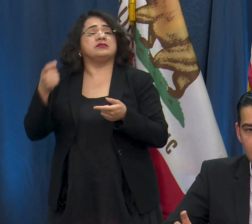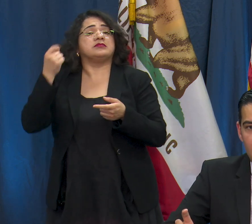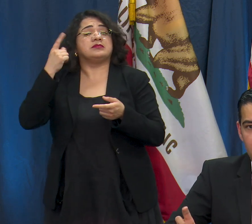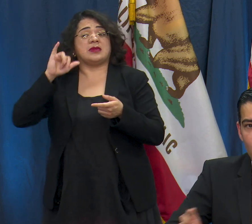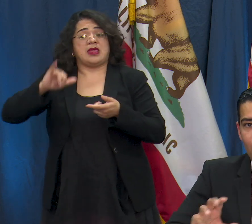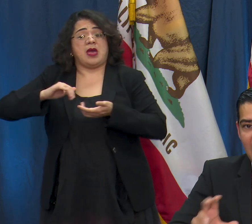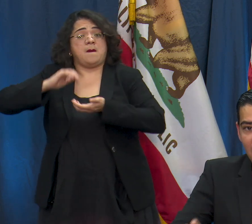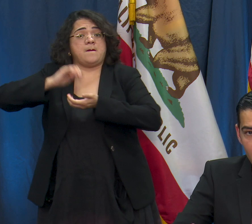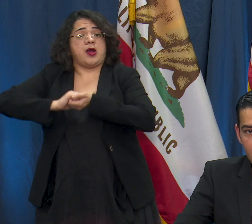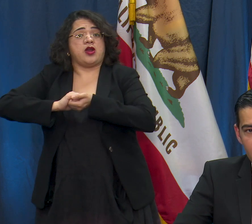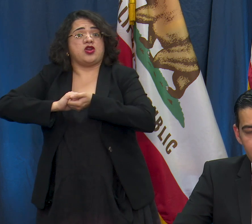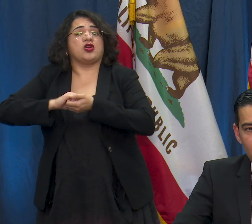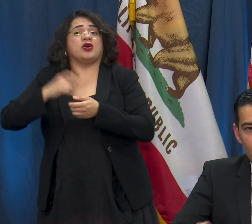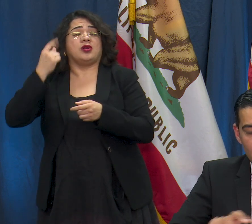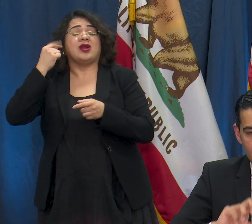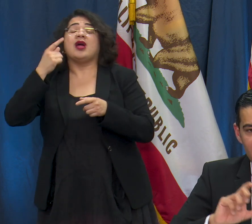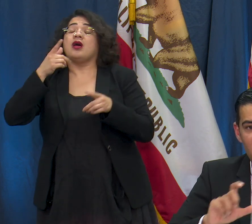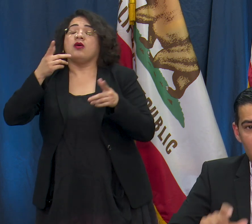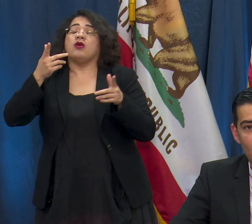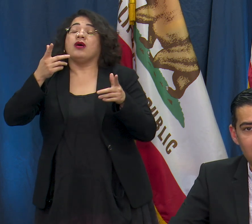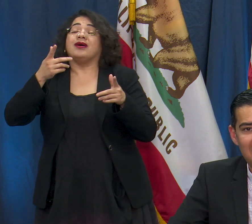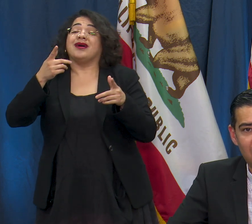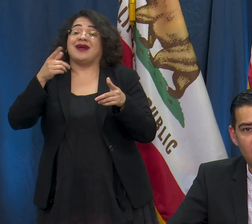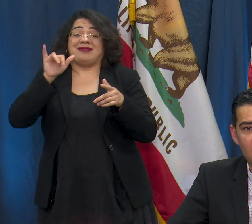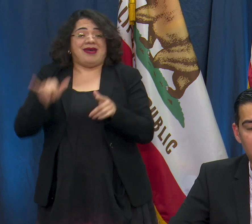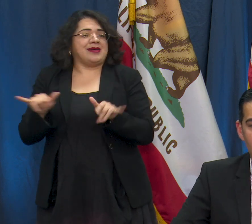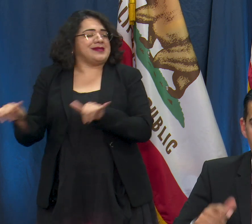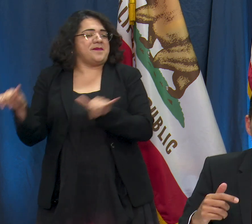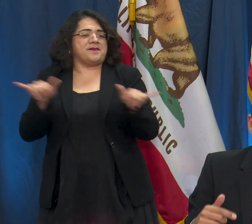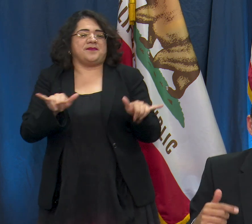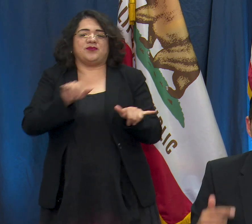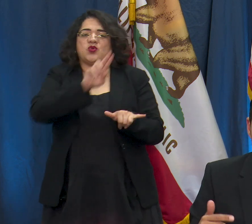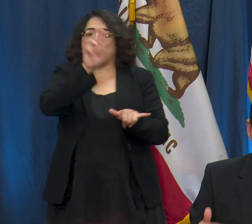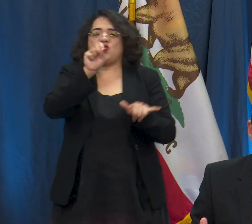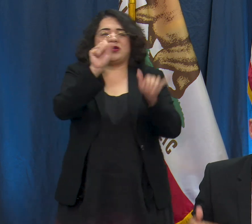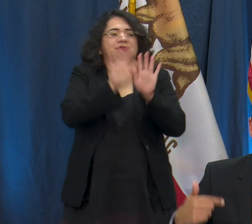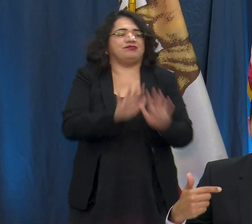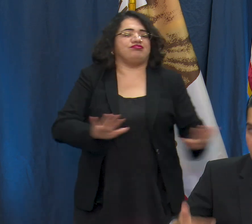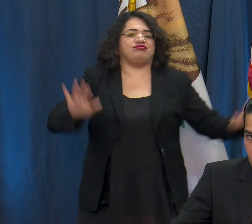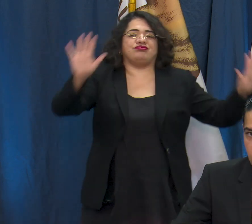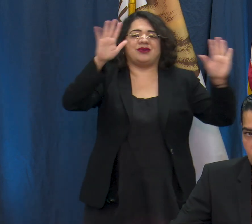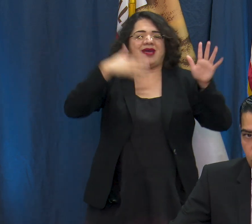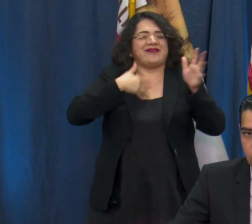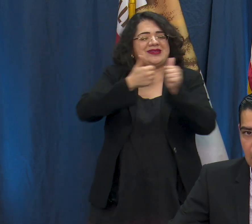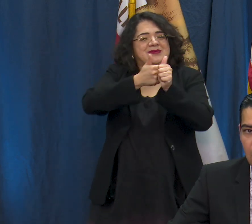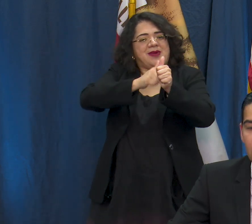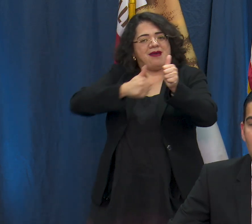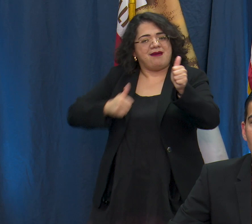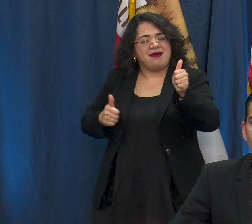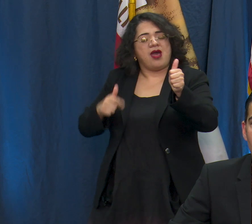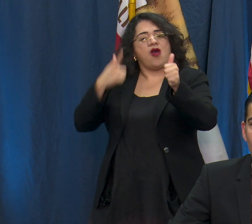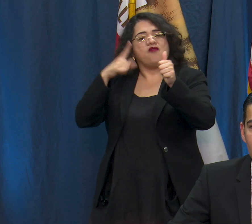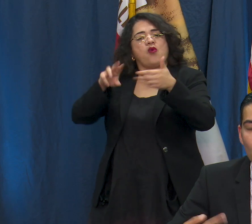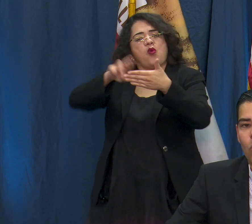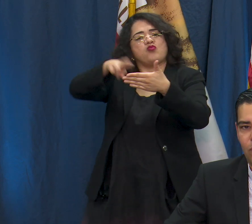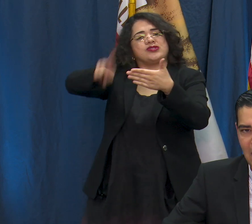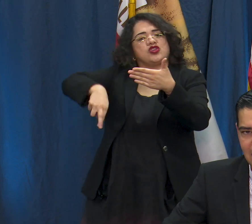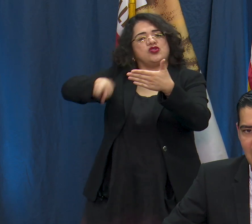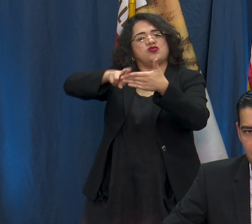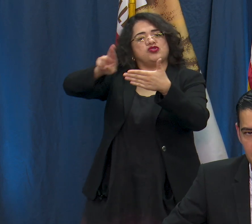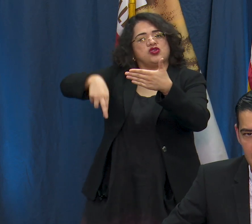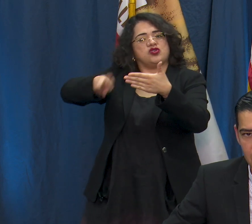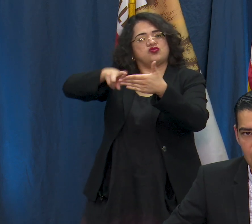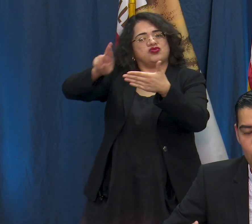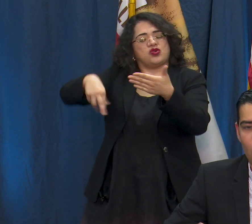national, as you know, backlog that's been going on, a statewide backlog. And so we've addressed those issues now, but we don't want